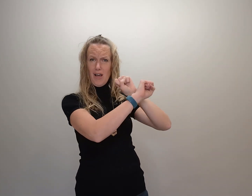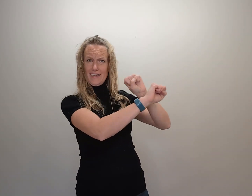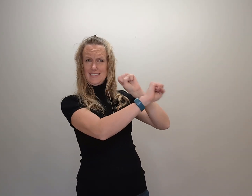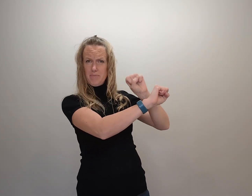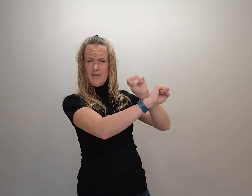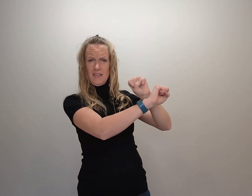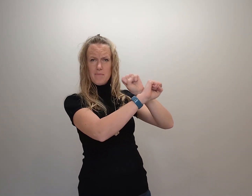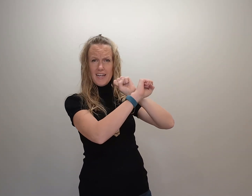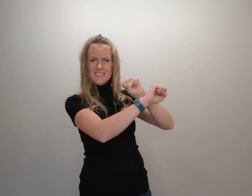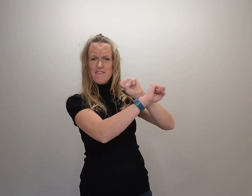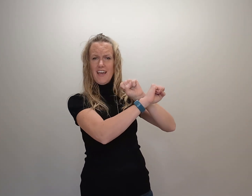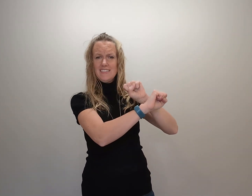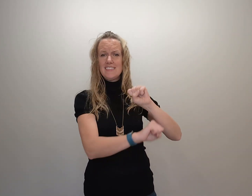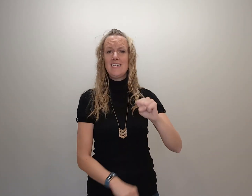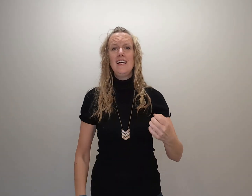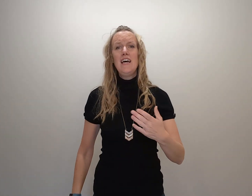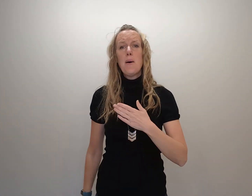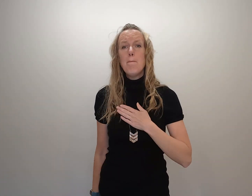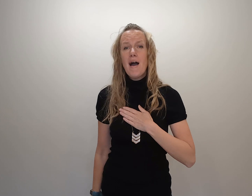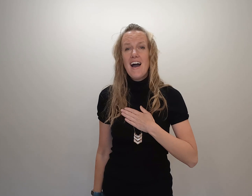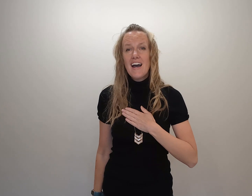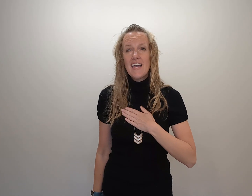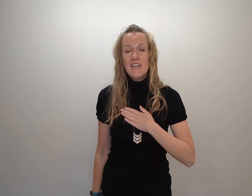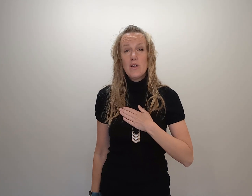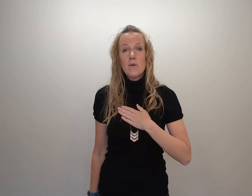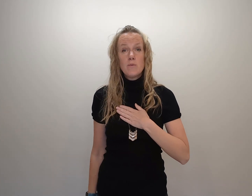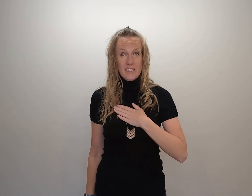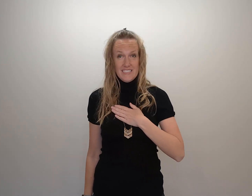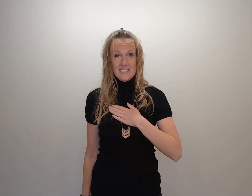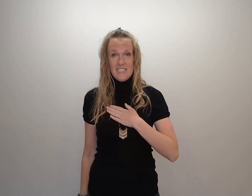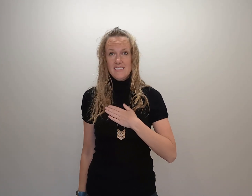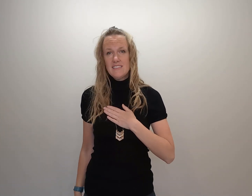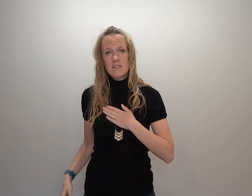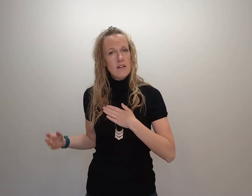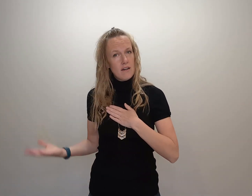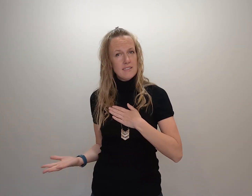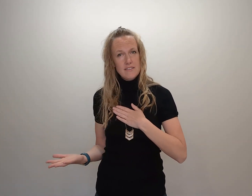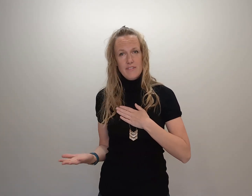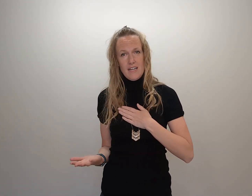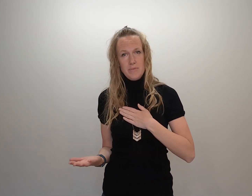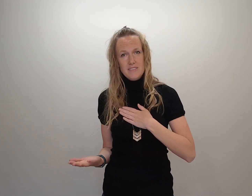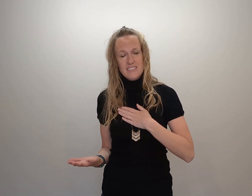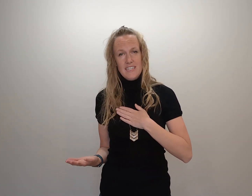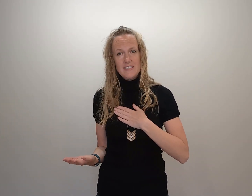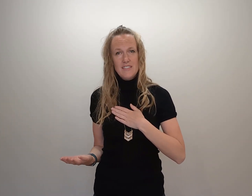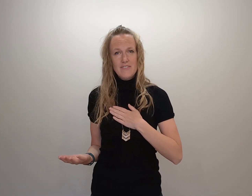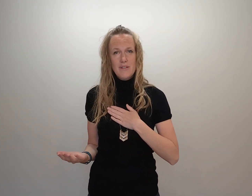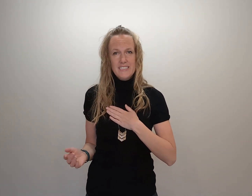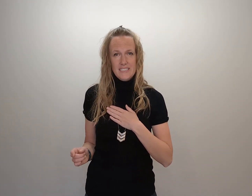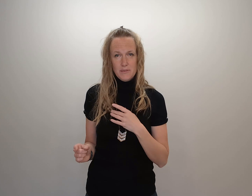blocking something. My defense, my righteousness. So there are a couple different signs out there for righteousness, but we're